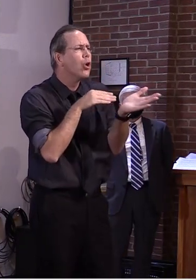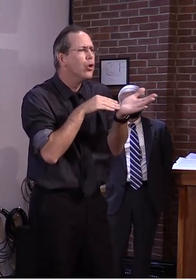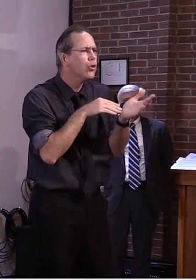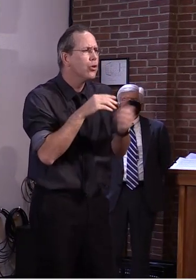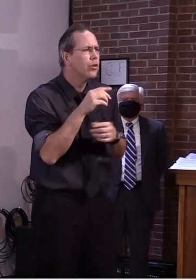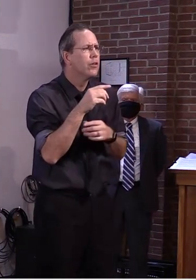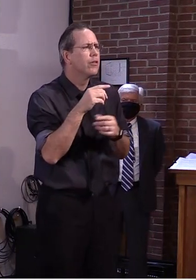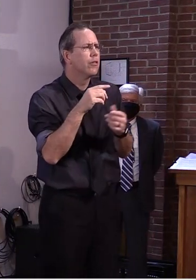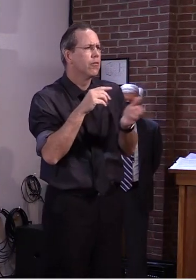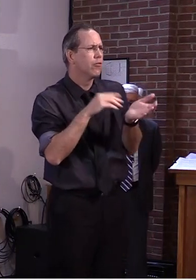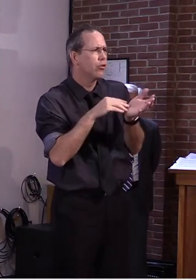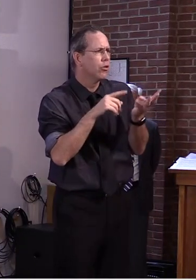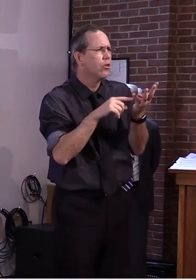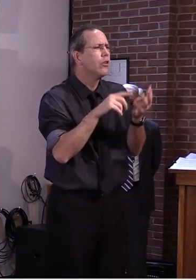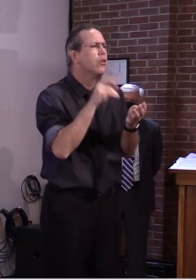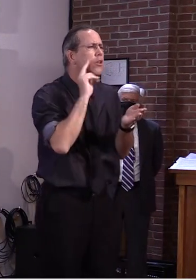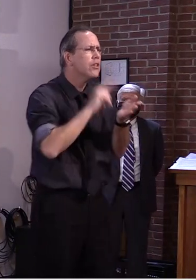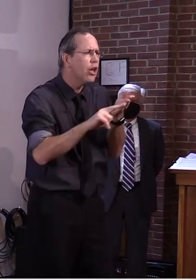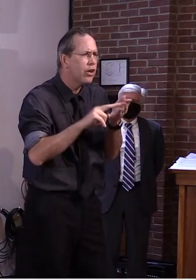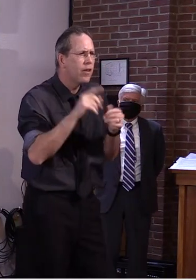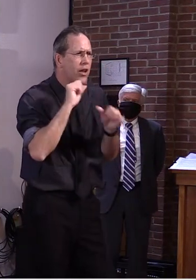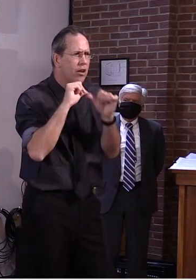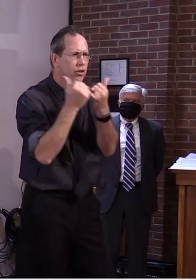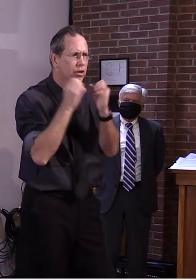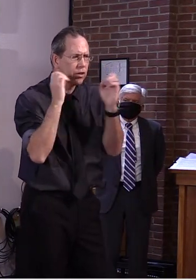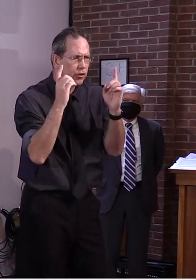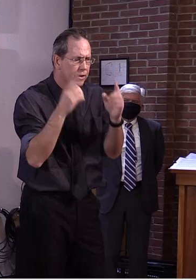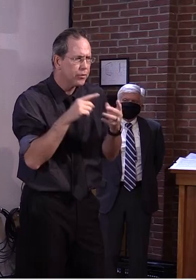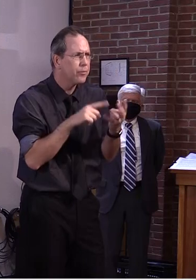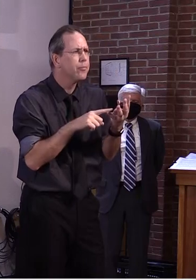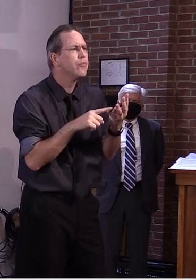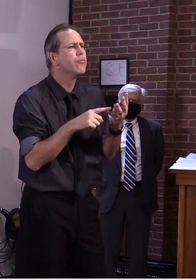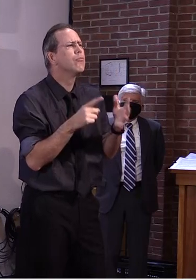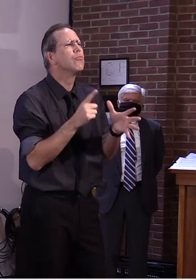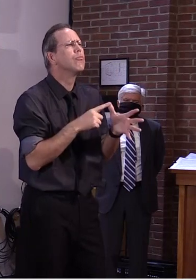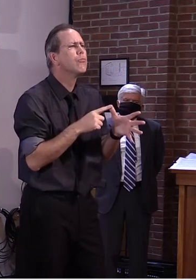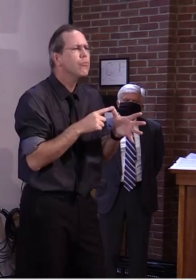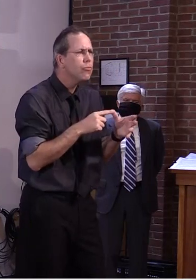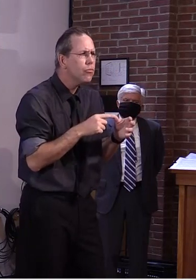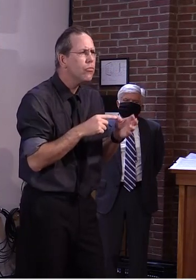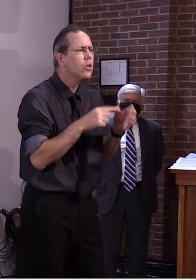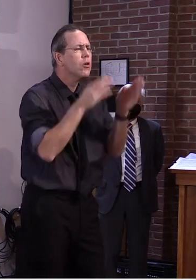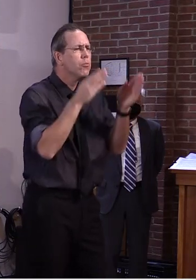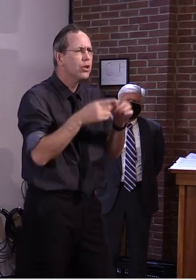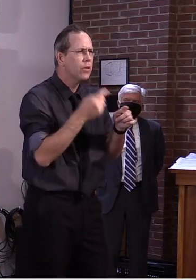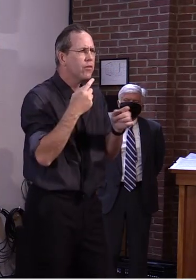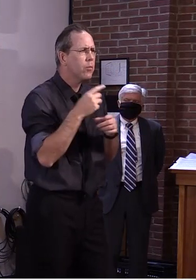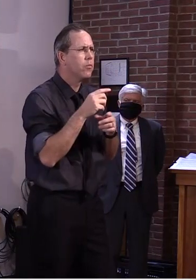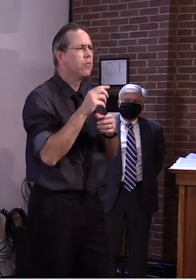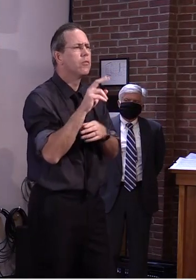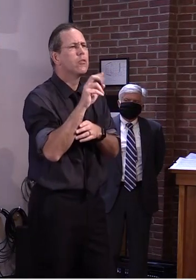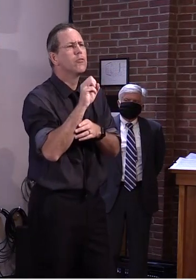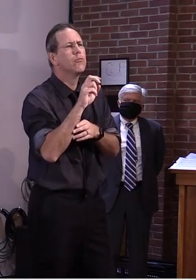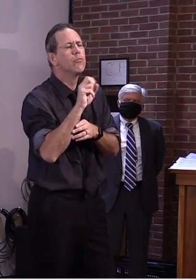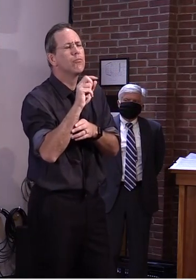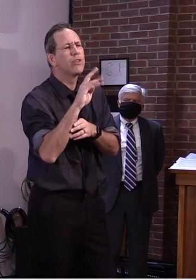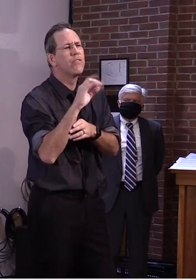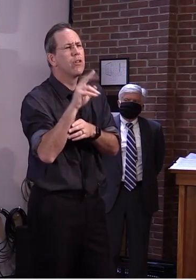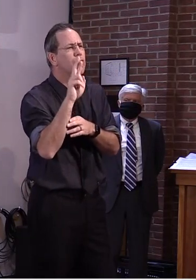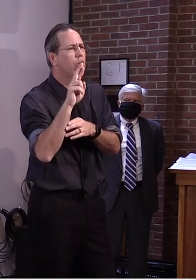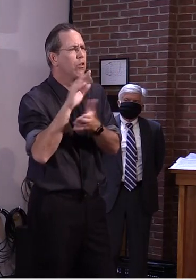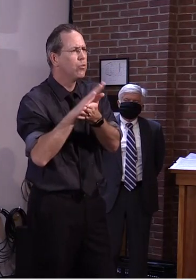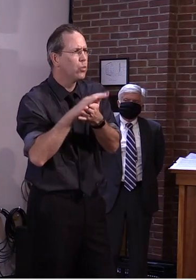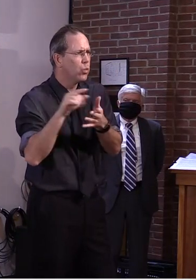Education, Gene Collins, Superintendent for the Rutland Northeast Supervisory Union, Morgan Crossman, Executive Director of Building